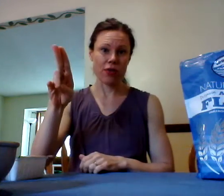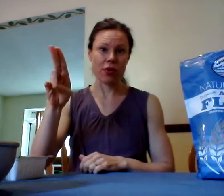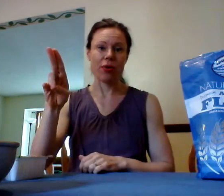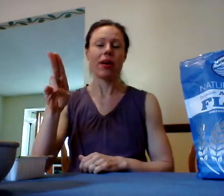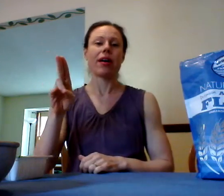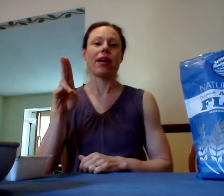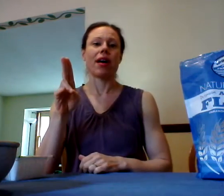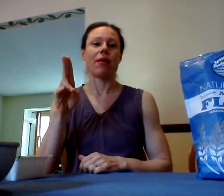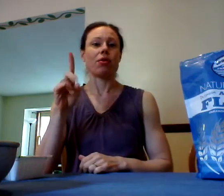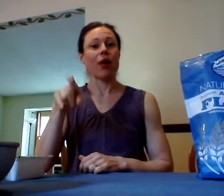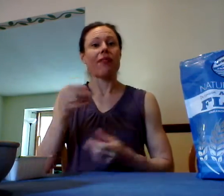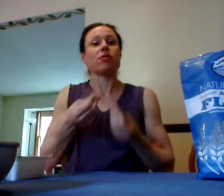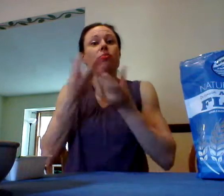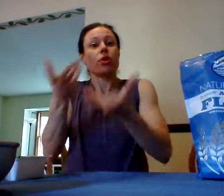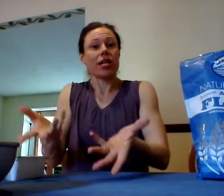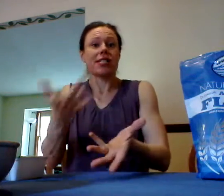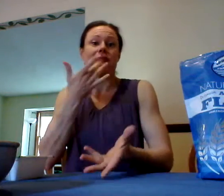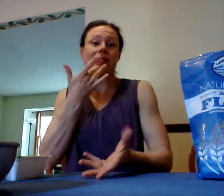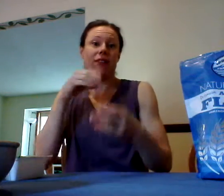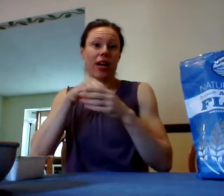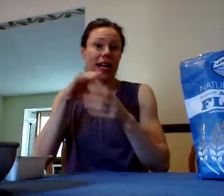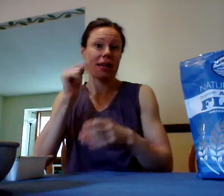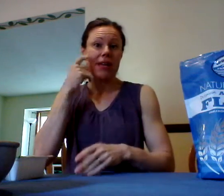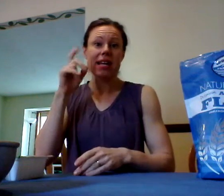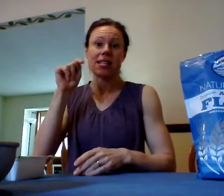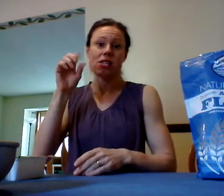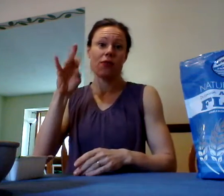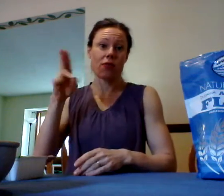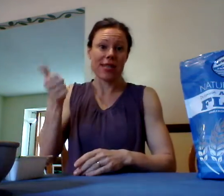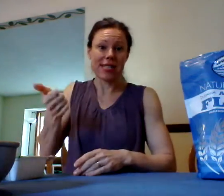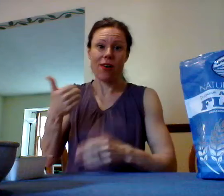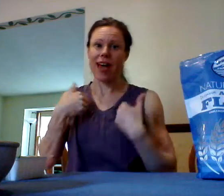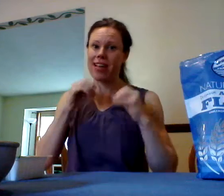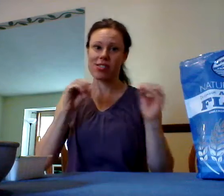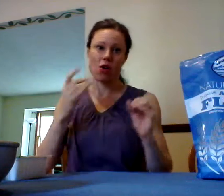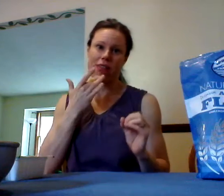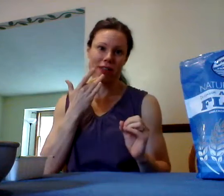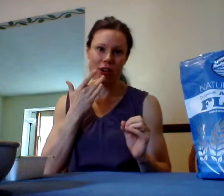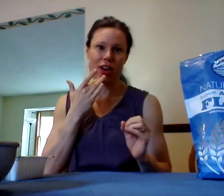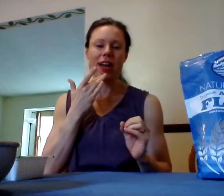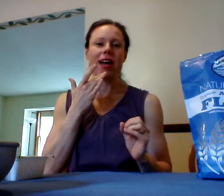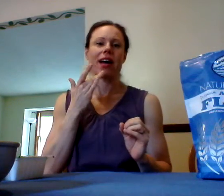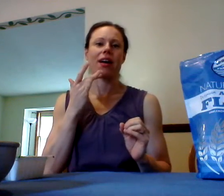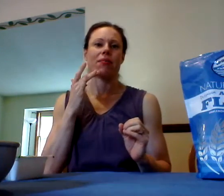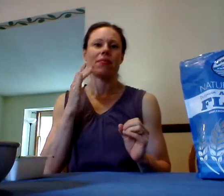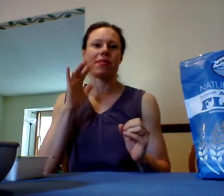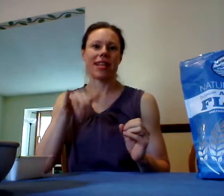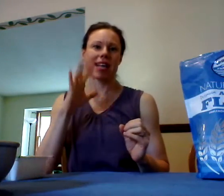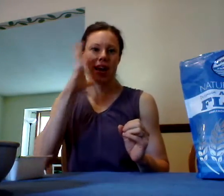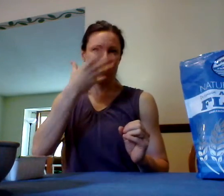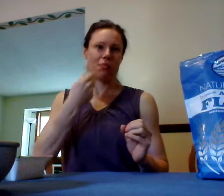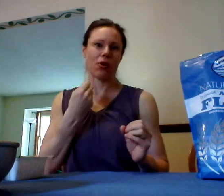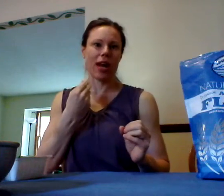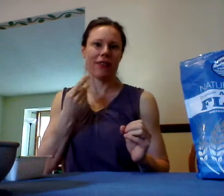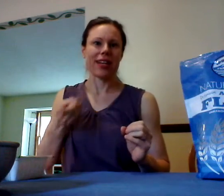tofu. You have to put some flavor in it because tofu itself has no flavor. That's kind of the beauty of it,